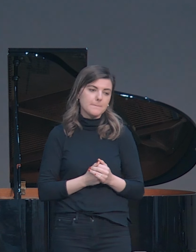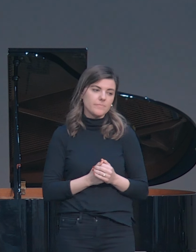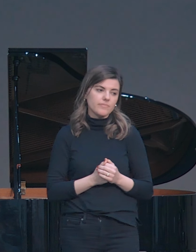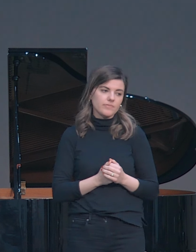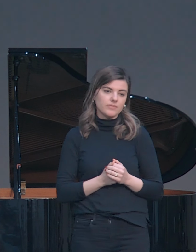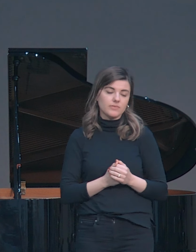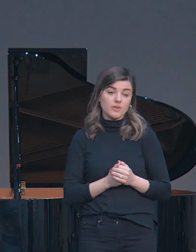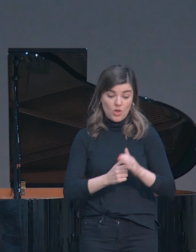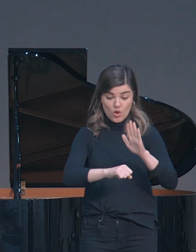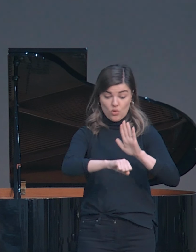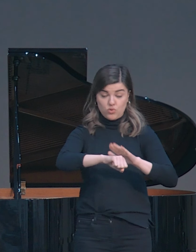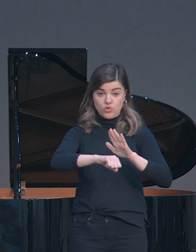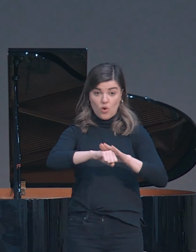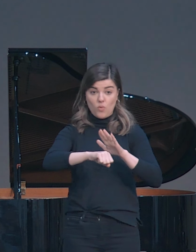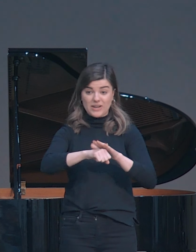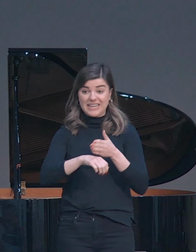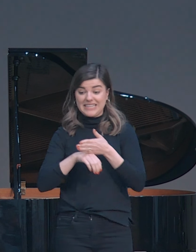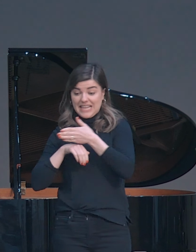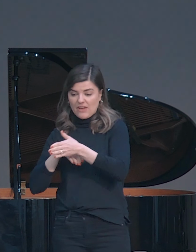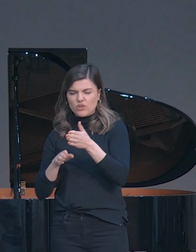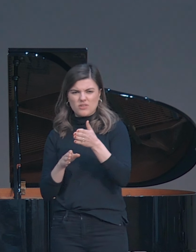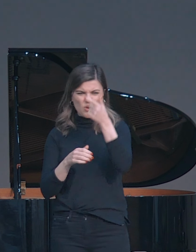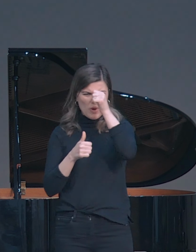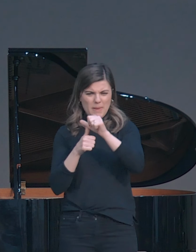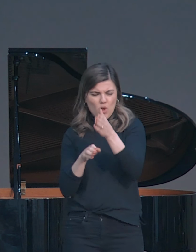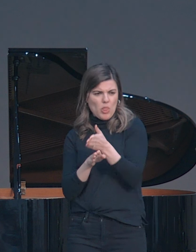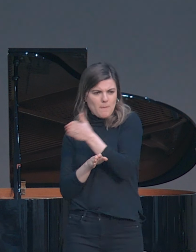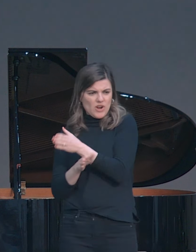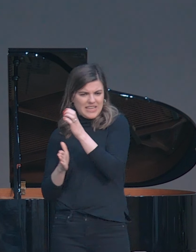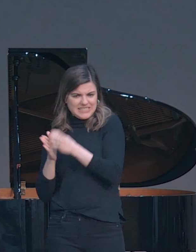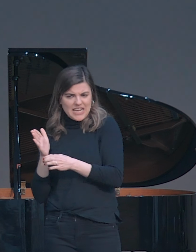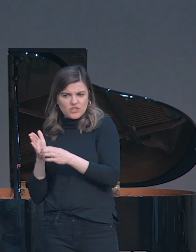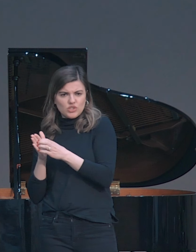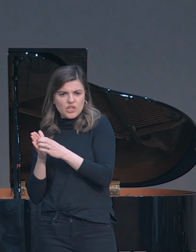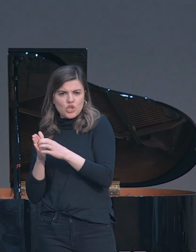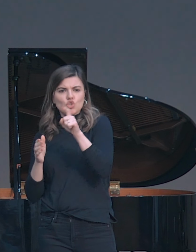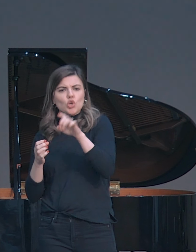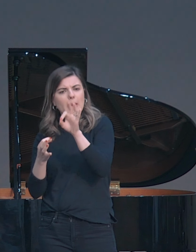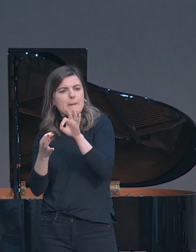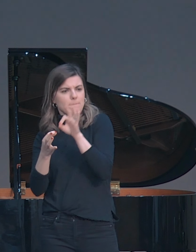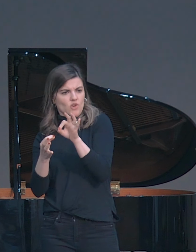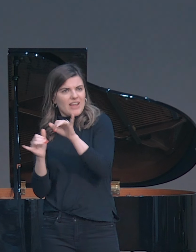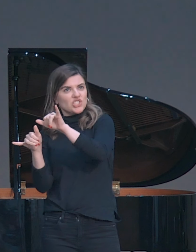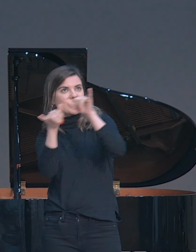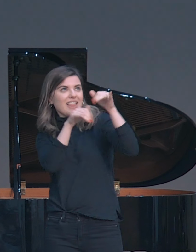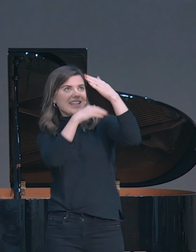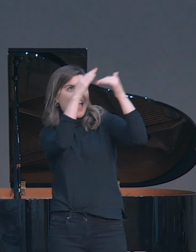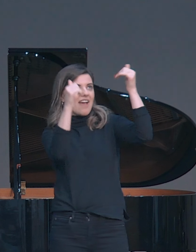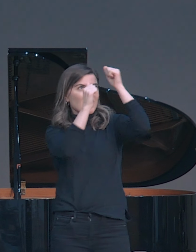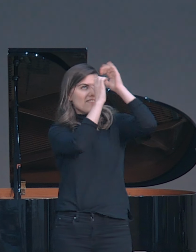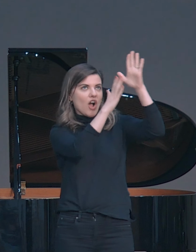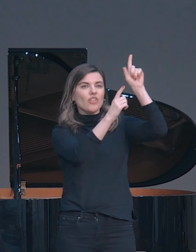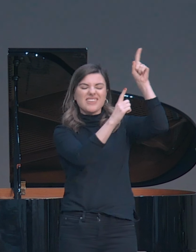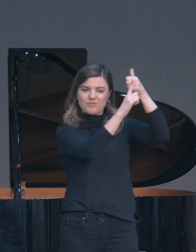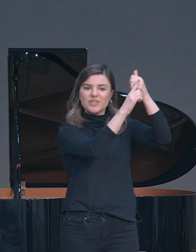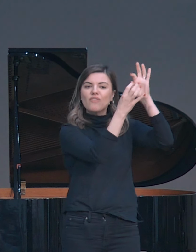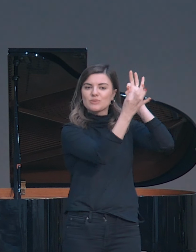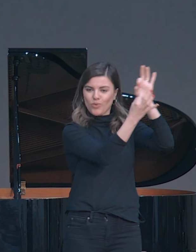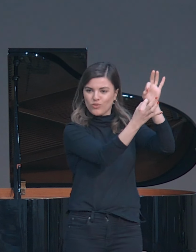Now, his warning follows the exhortation in the previous section to be perfect as your heavenly Father is